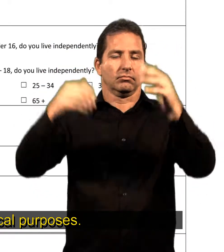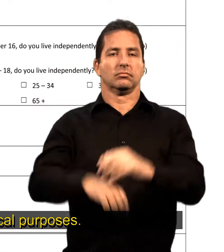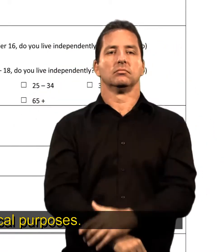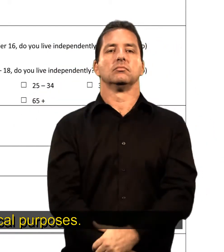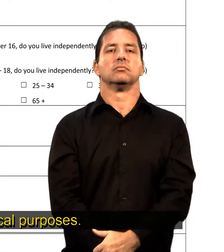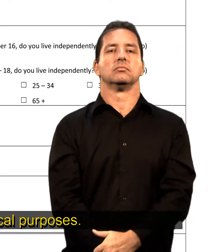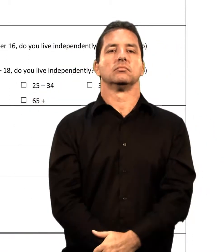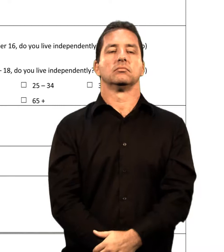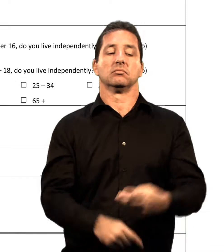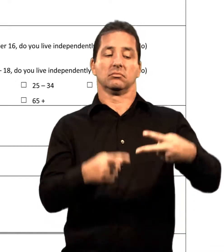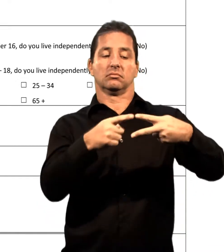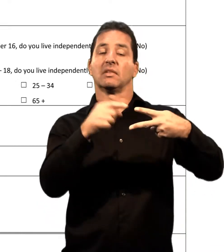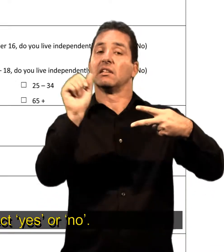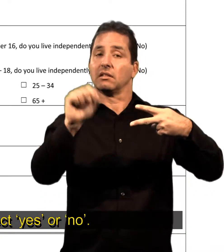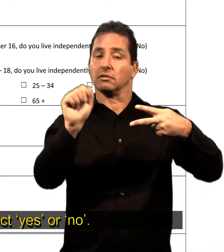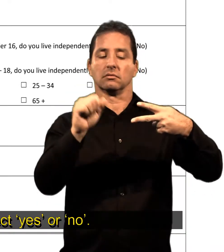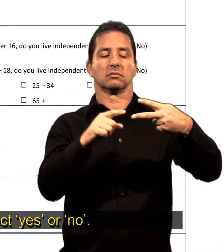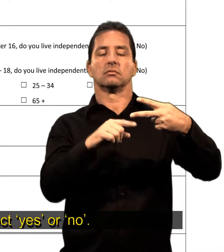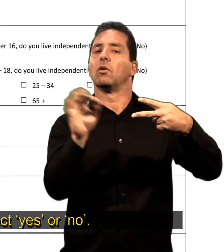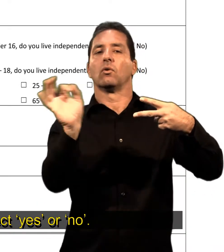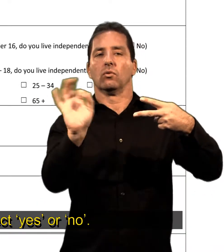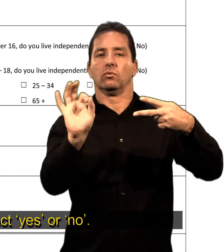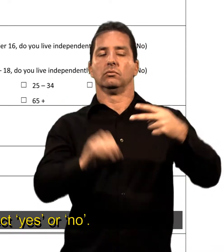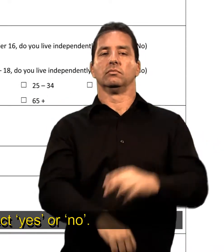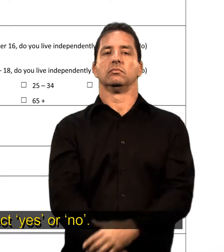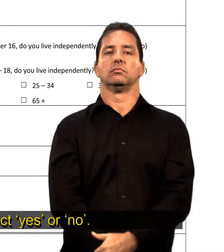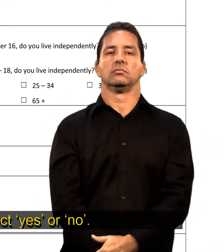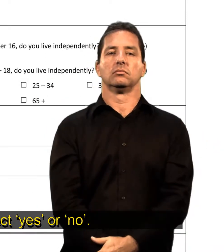purposes. Please select Yes or No.